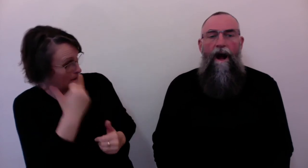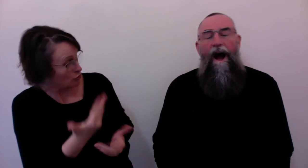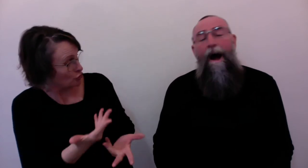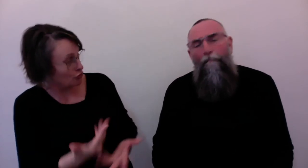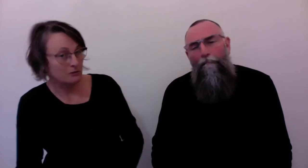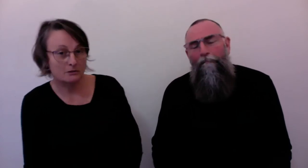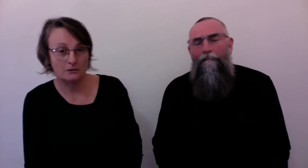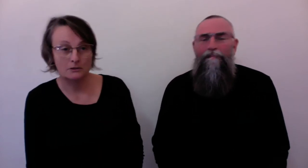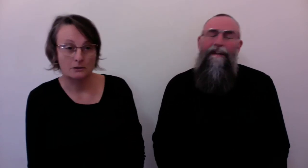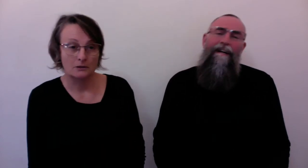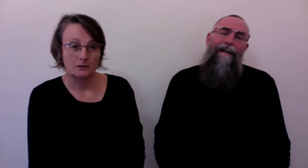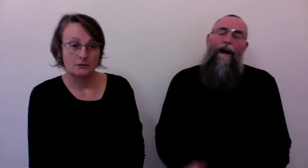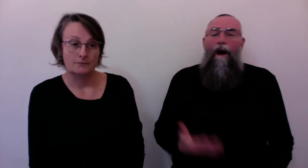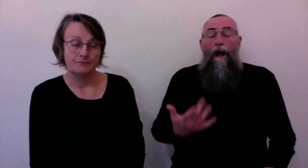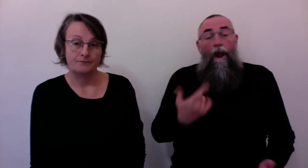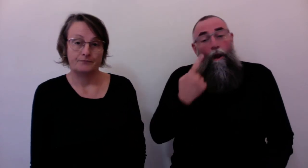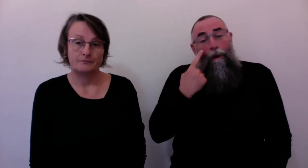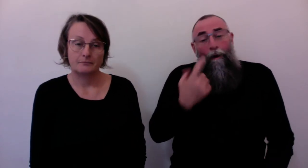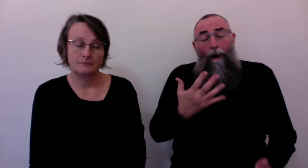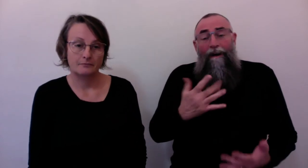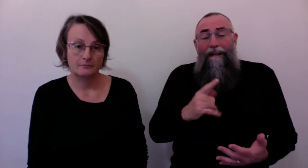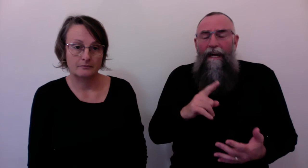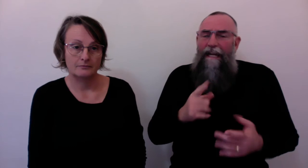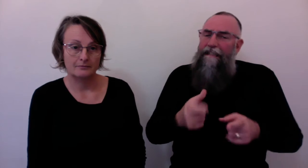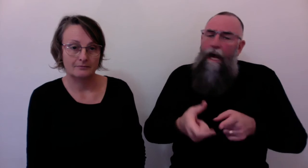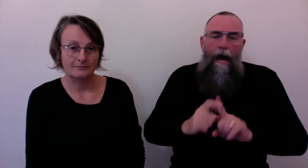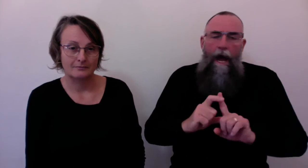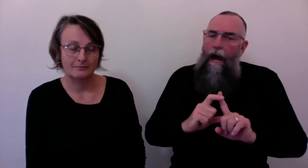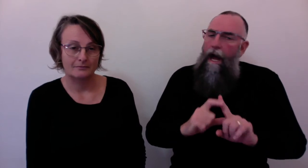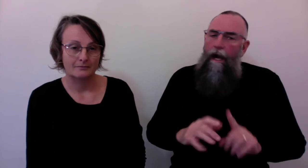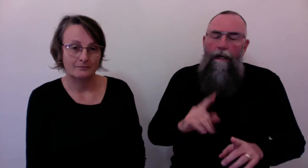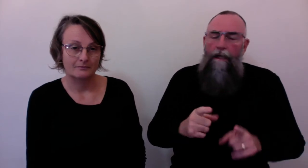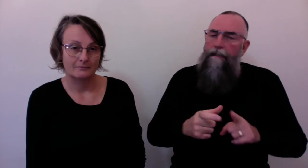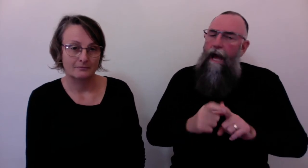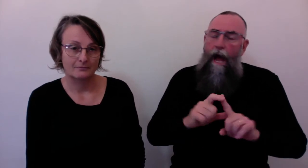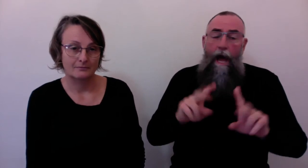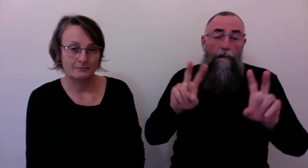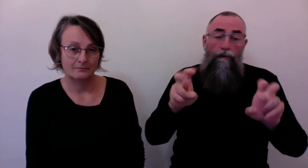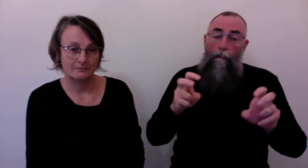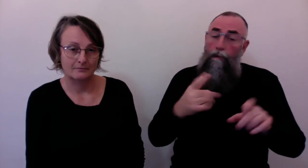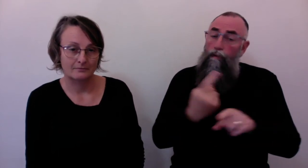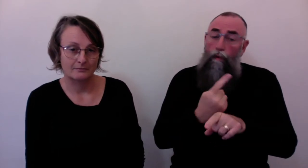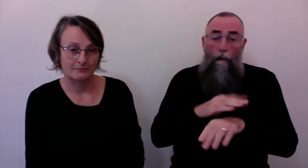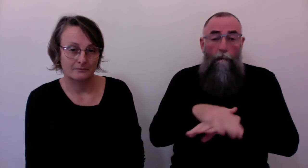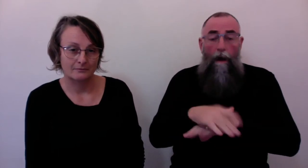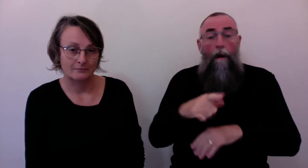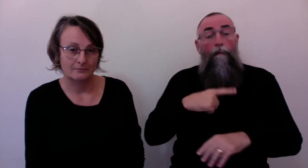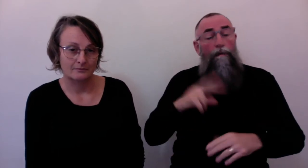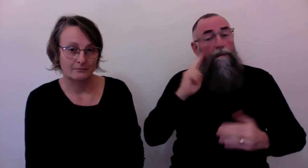it? Look, it's hard. It's a hard topic, because everyone in the deaf community are